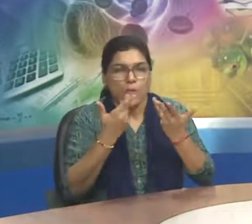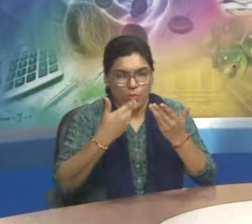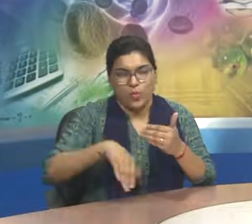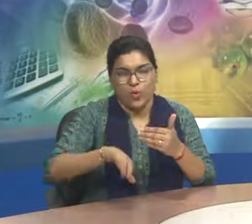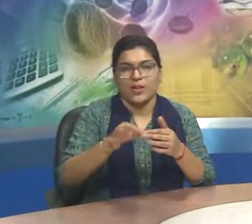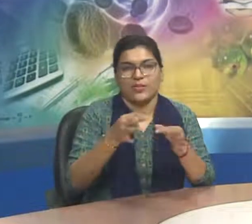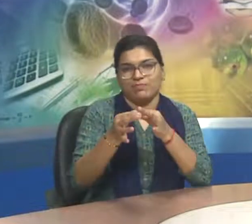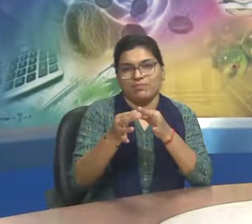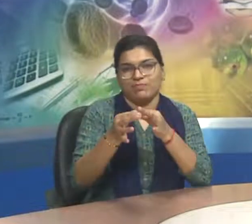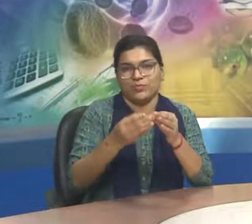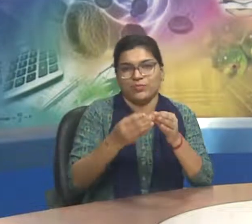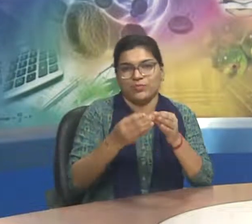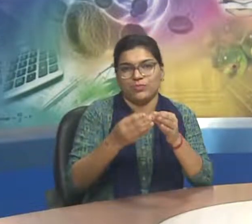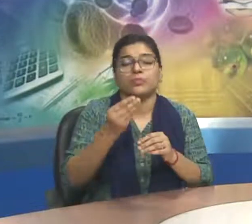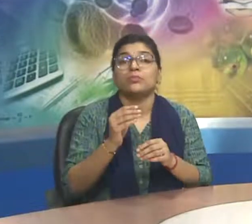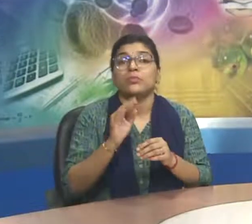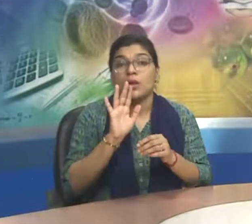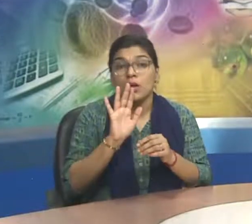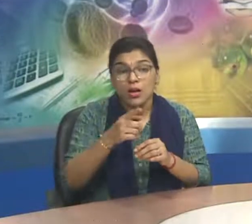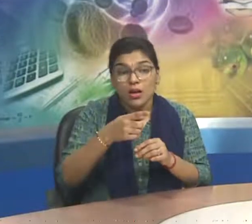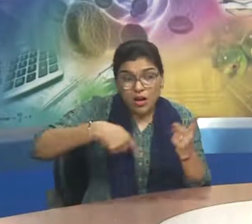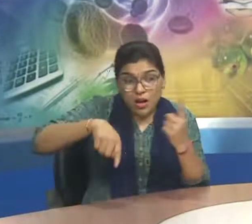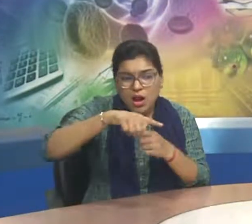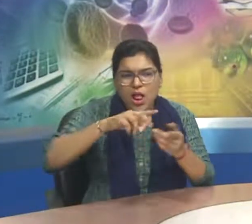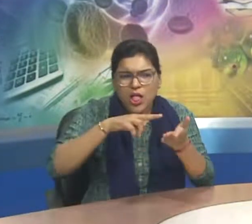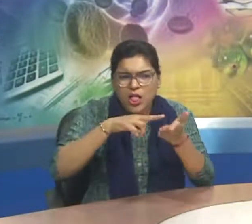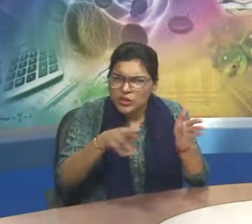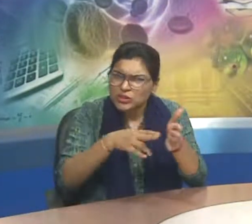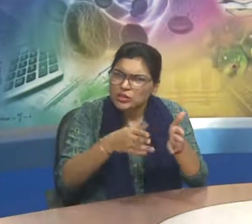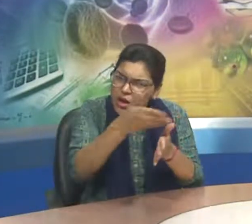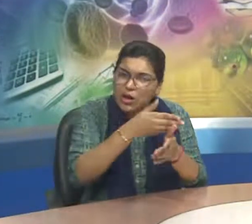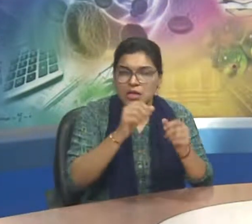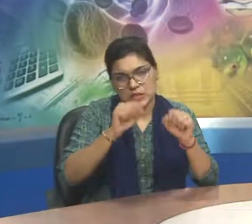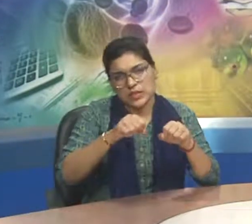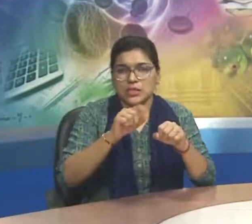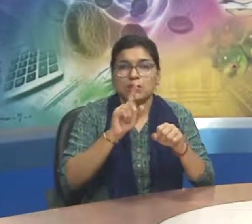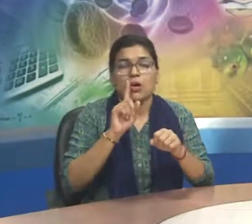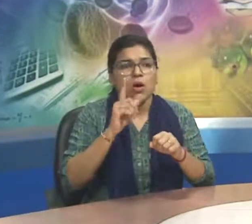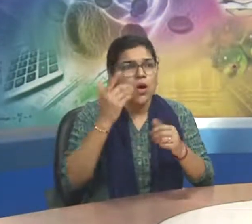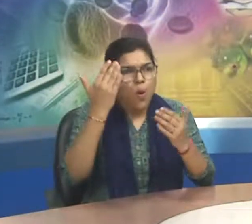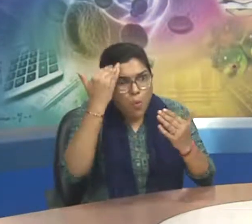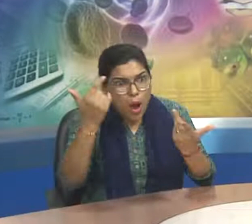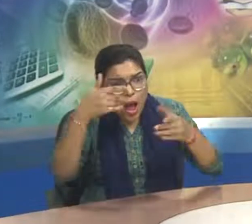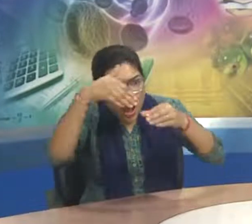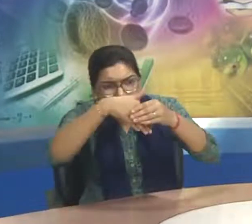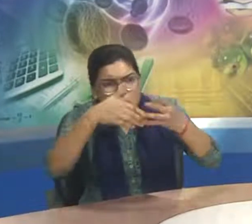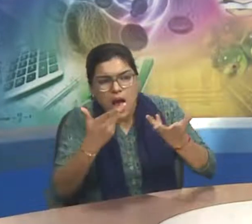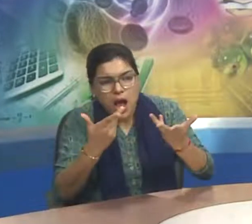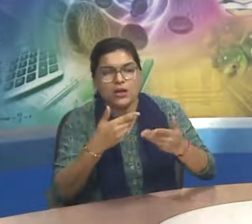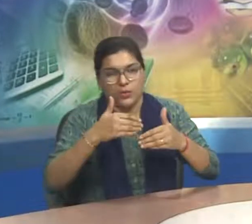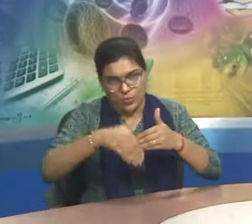and they are being used for different purposes. We will discuss in detail in our further lessons.